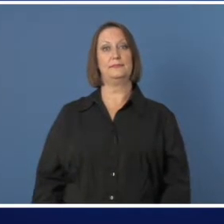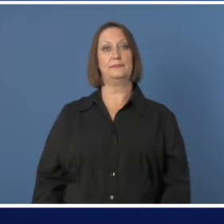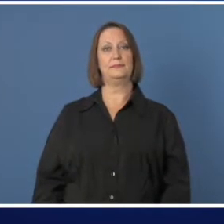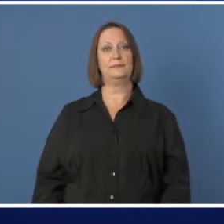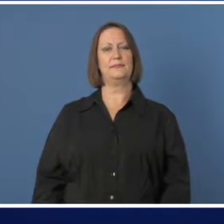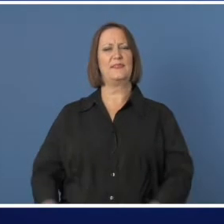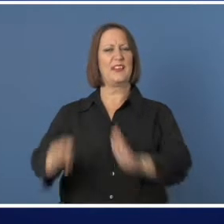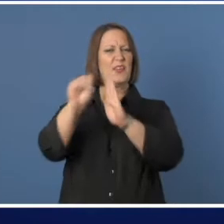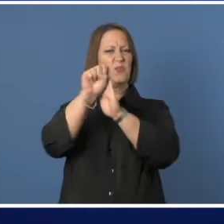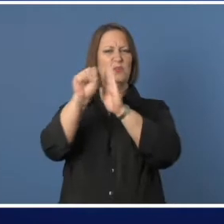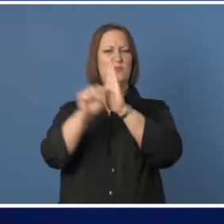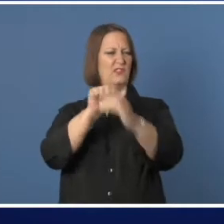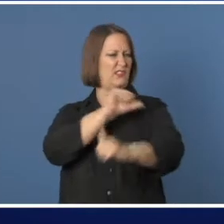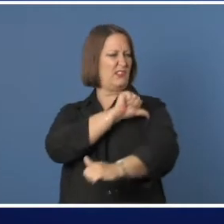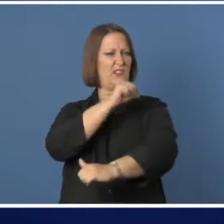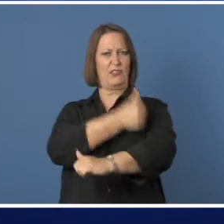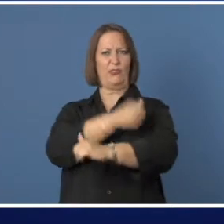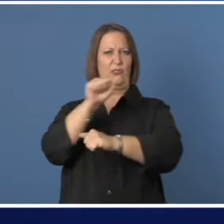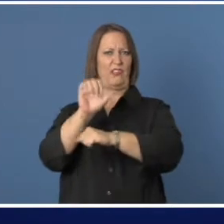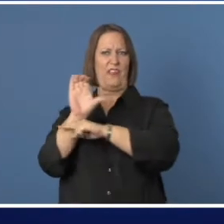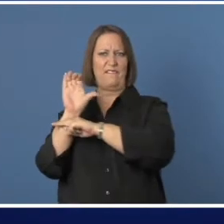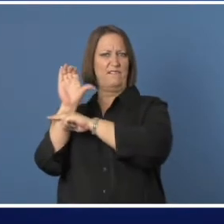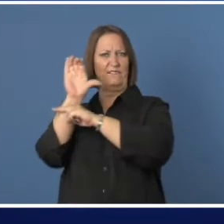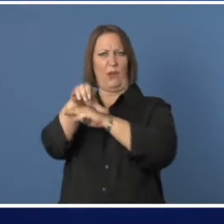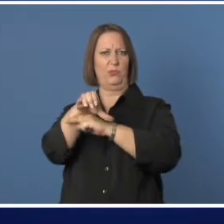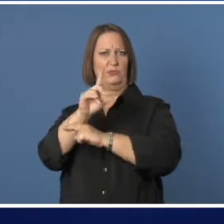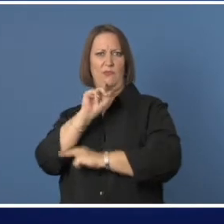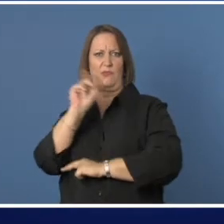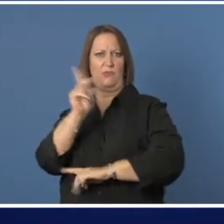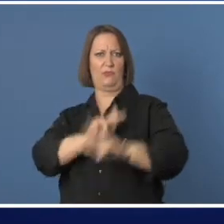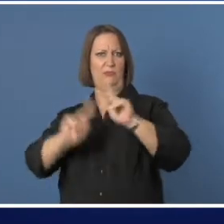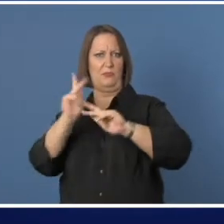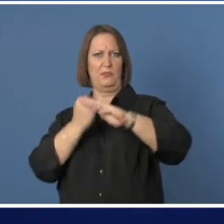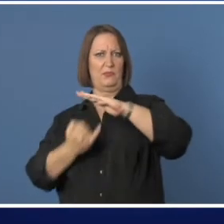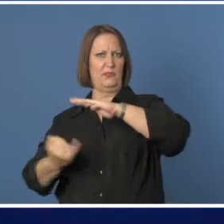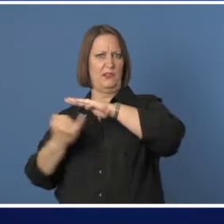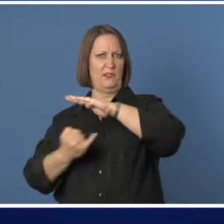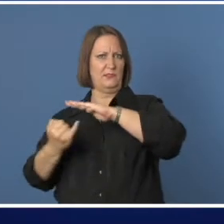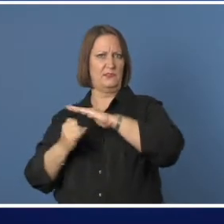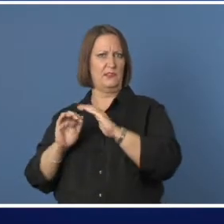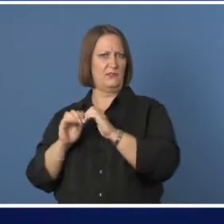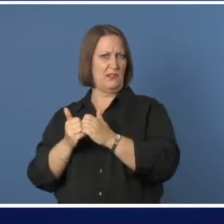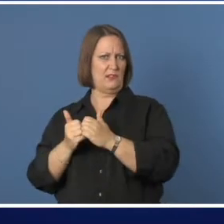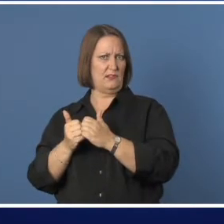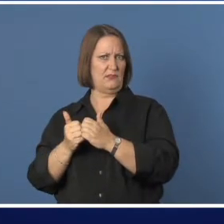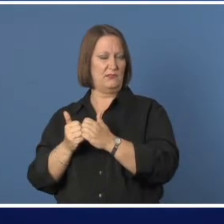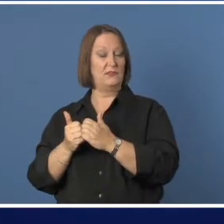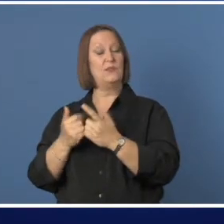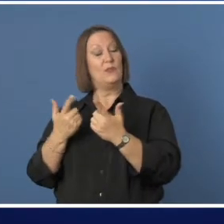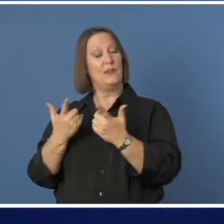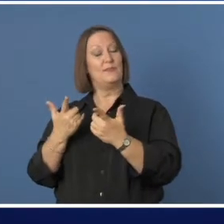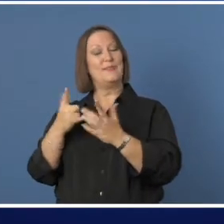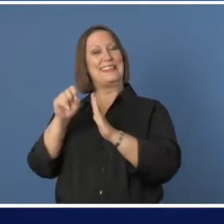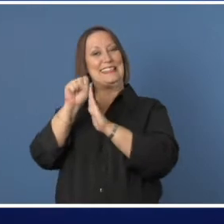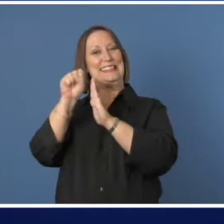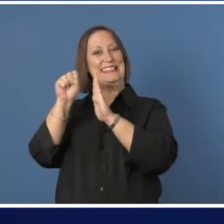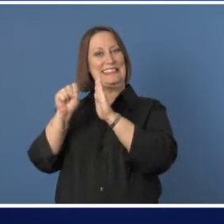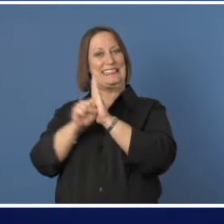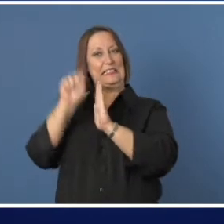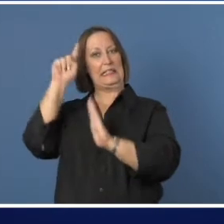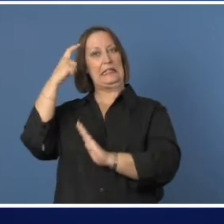A state's authority to compel isolation and quarantine within its borders is derived